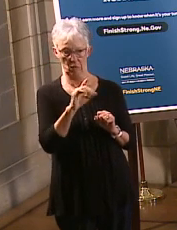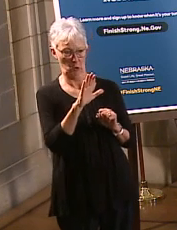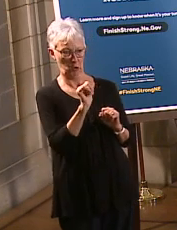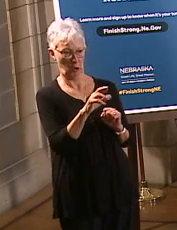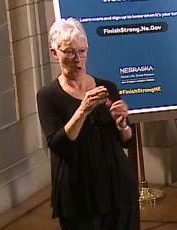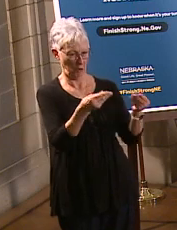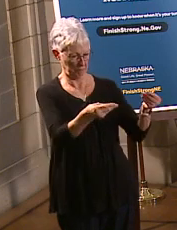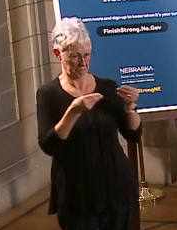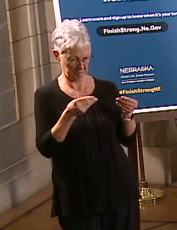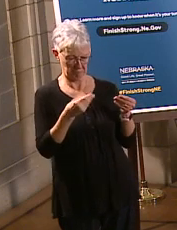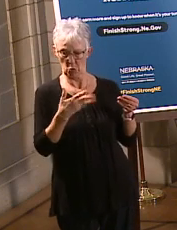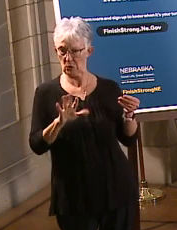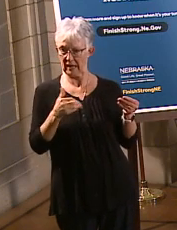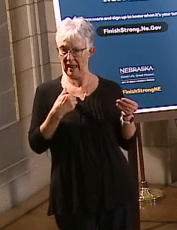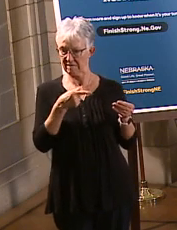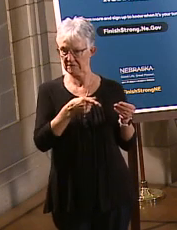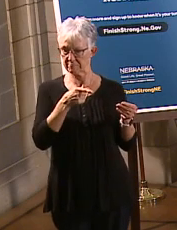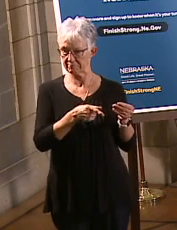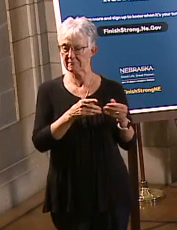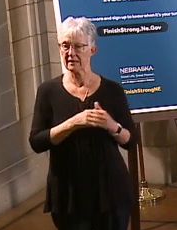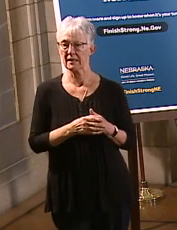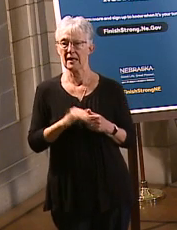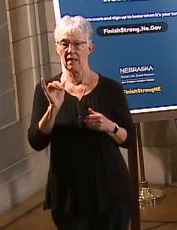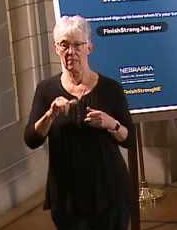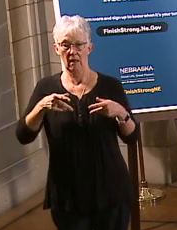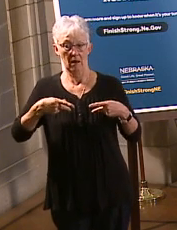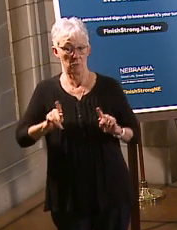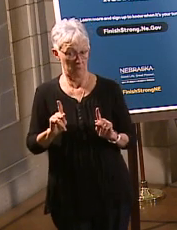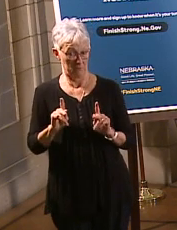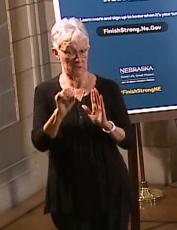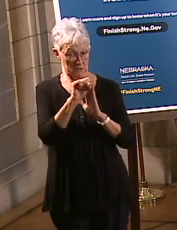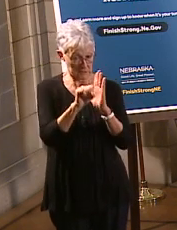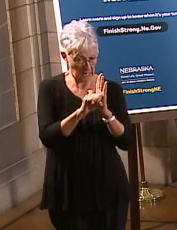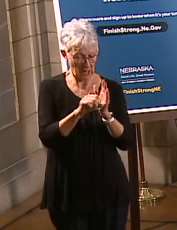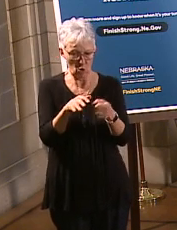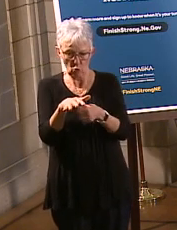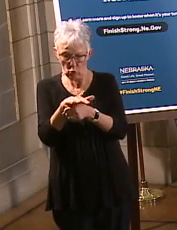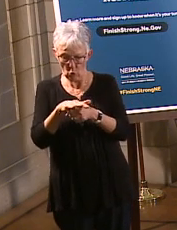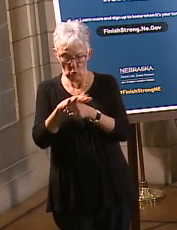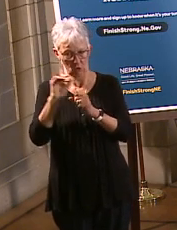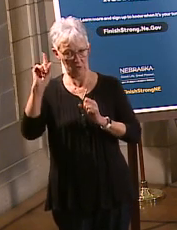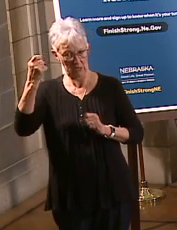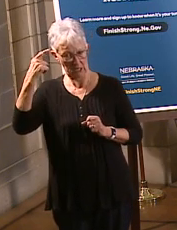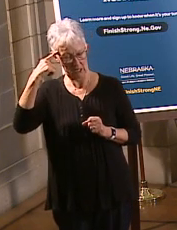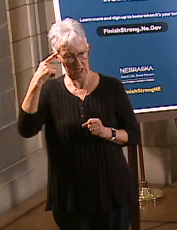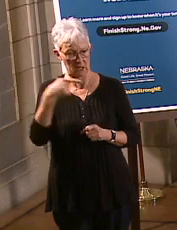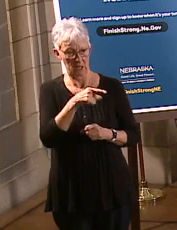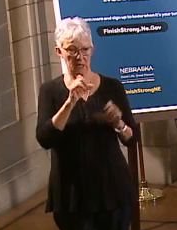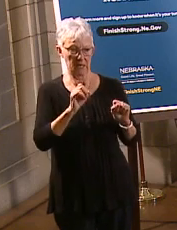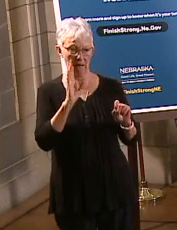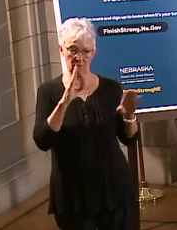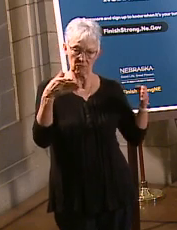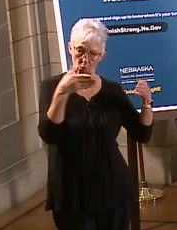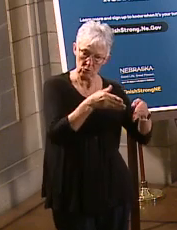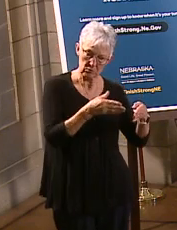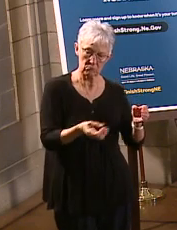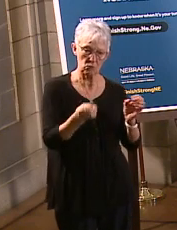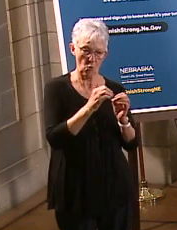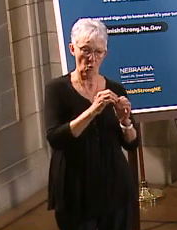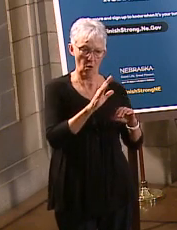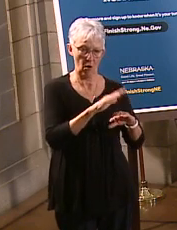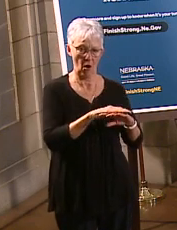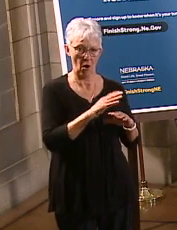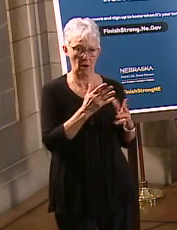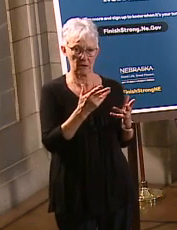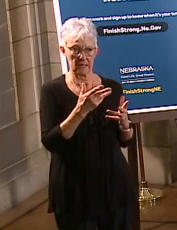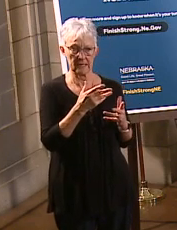entry has allowed also the state and local government employees to be able to concentrate more on